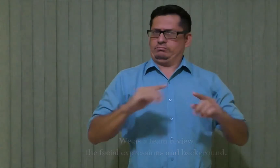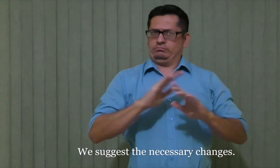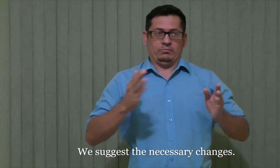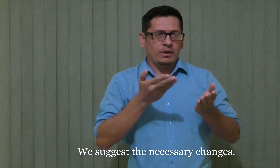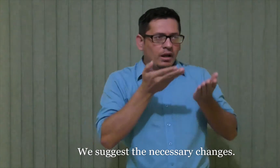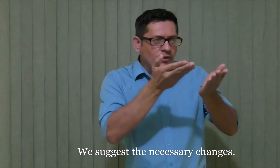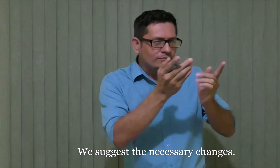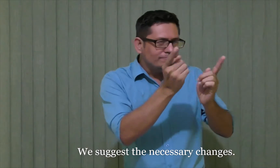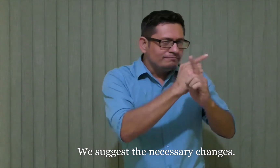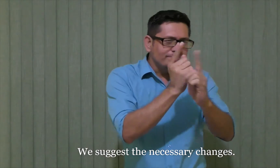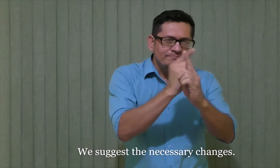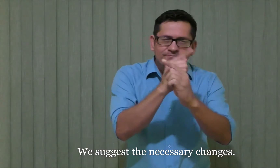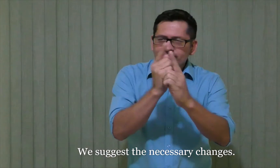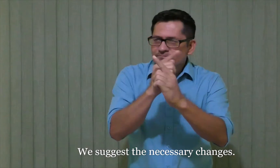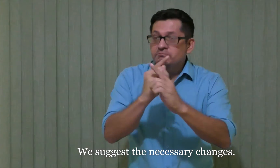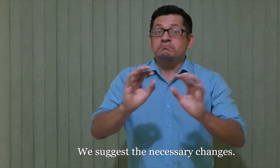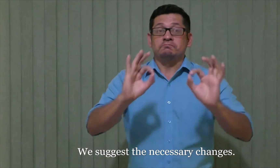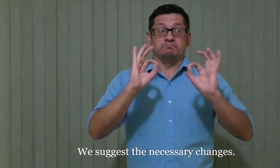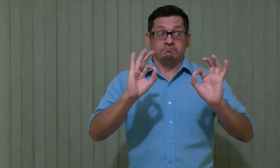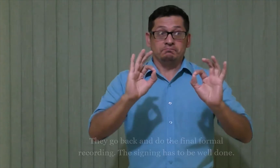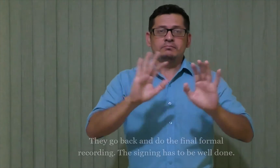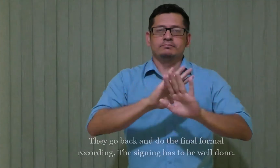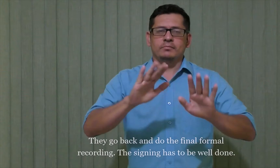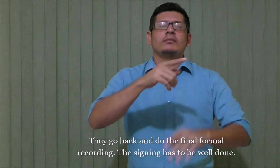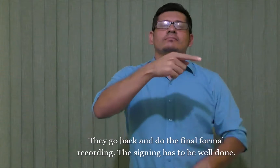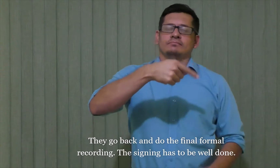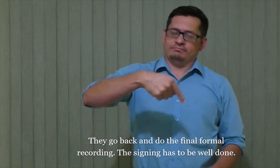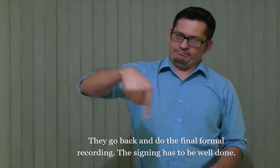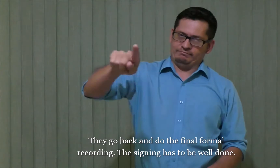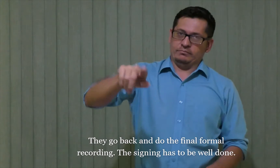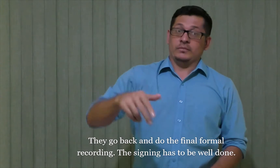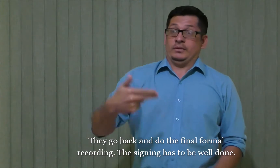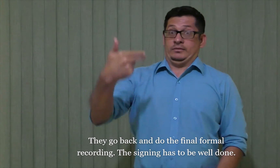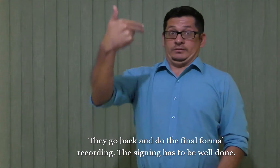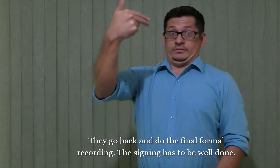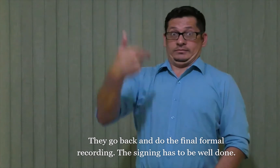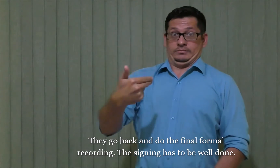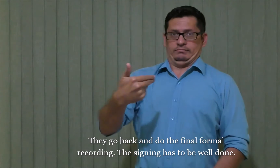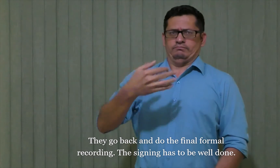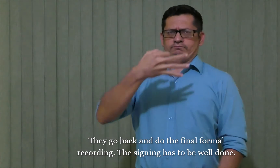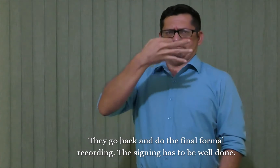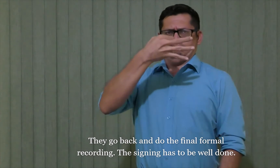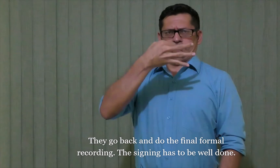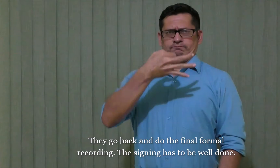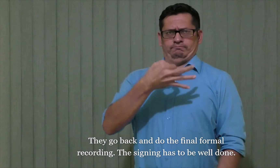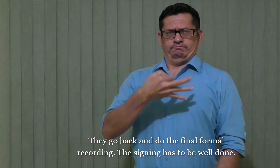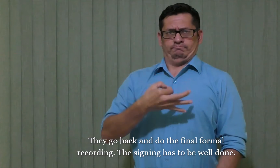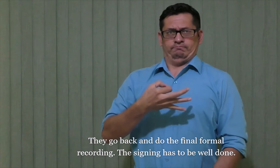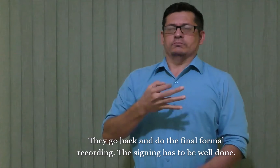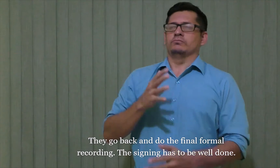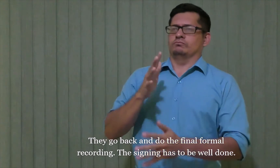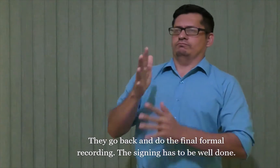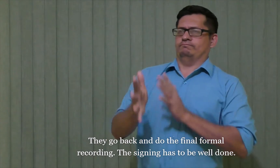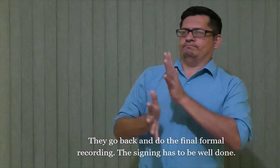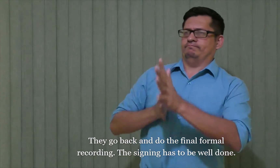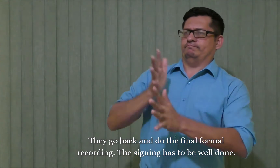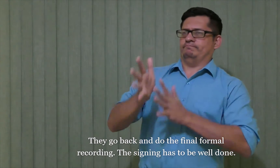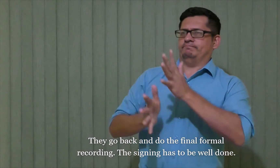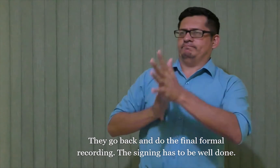We suggest the necessary changes. They go back and do the final formal recording. The signing has to